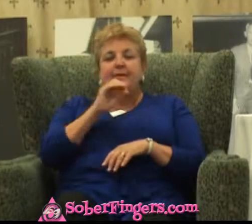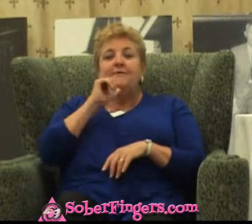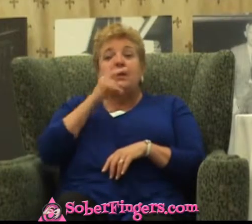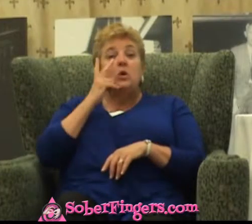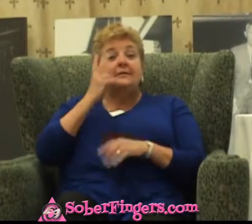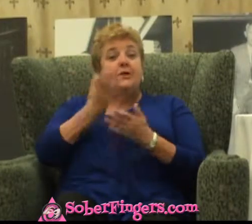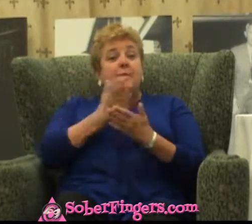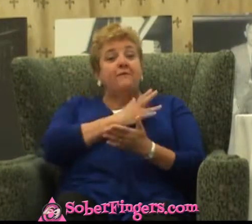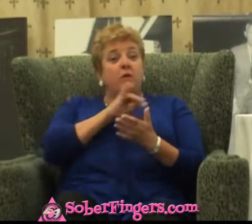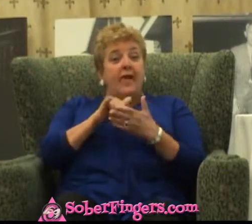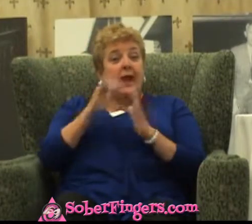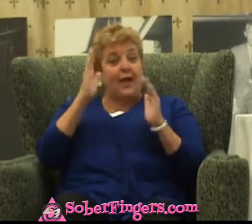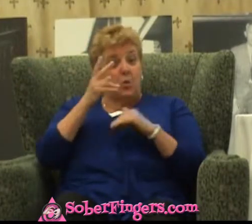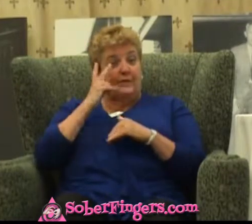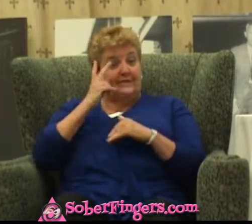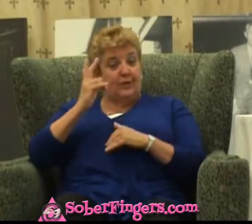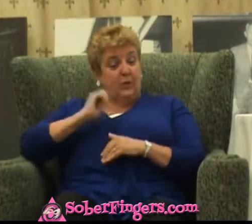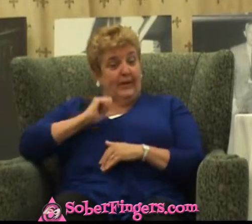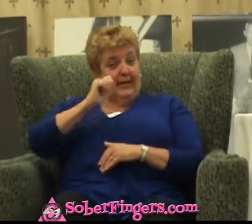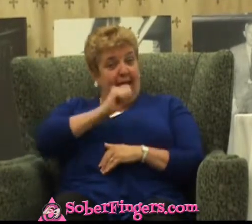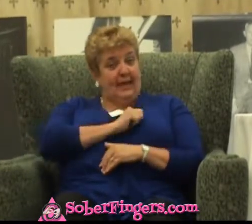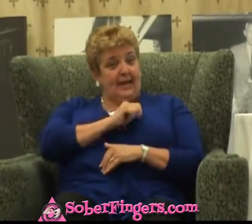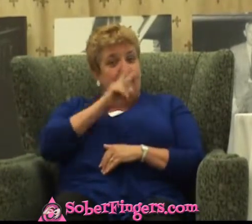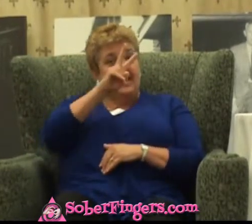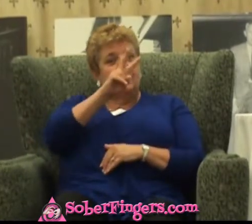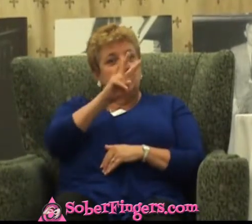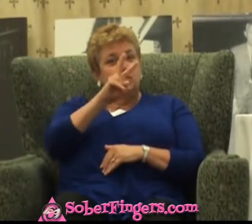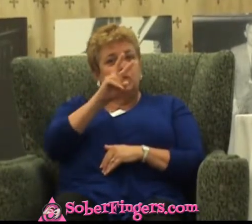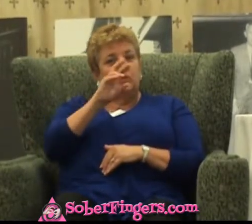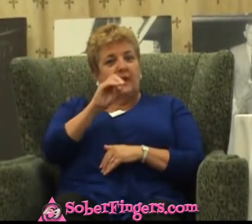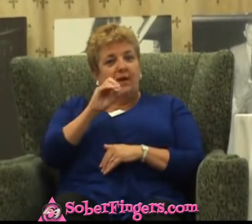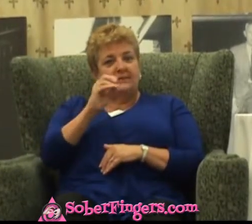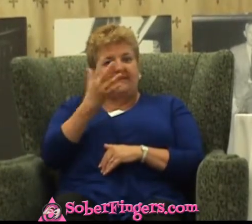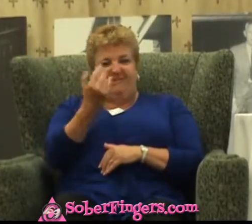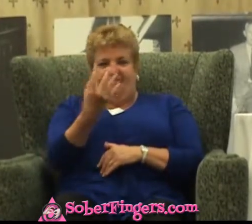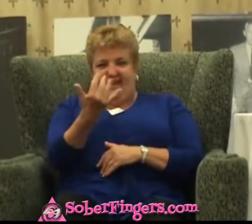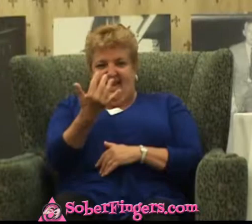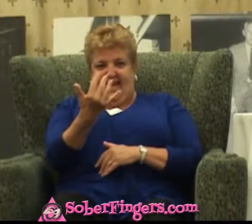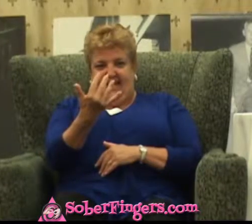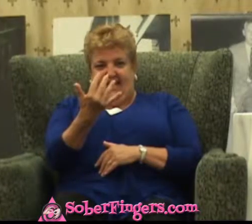in Atlanta in 2015. Thanks a lot.